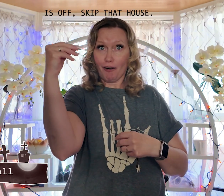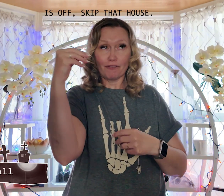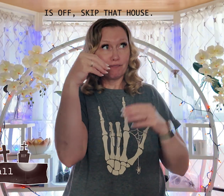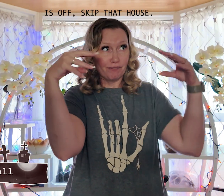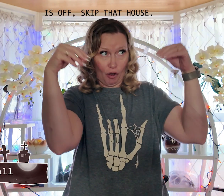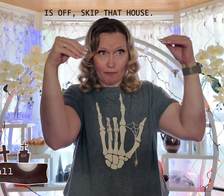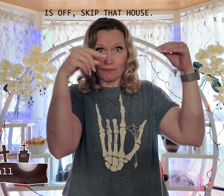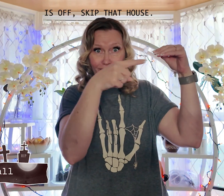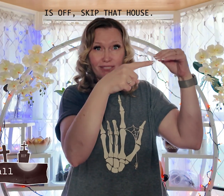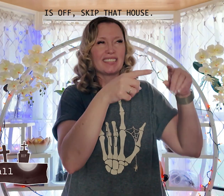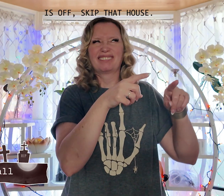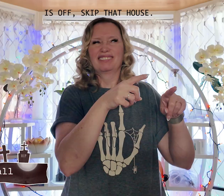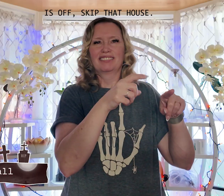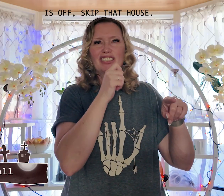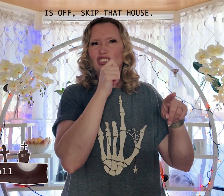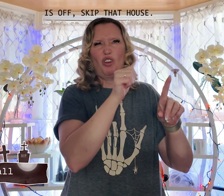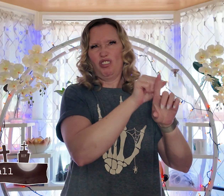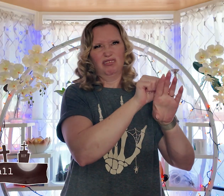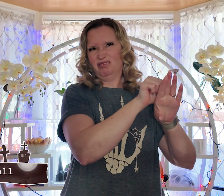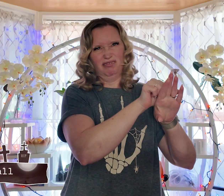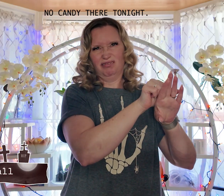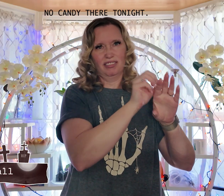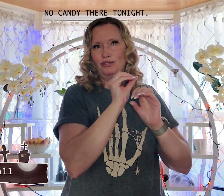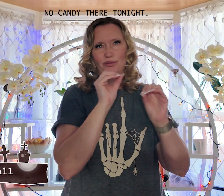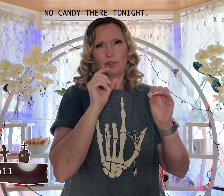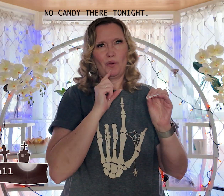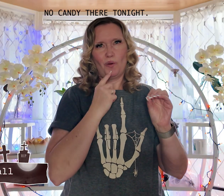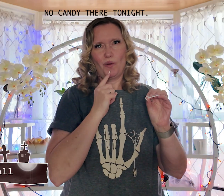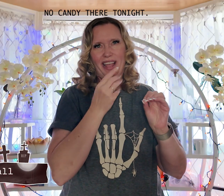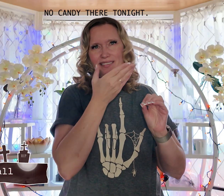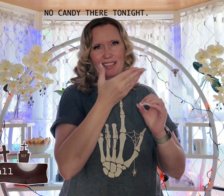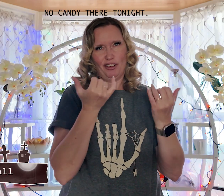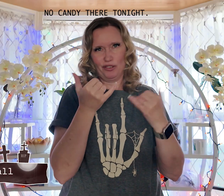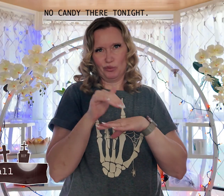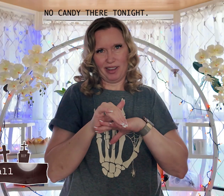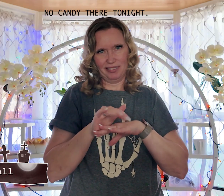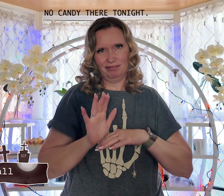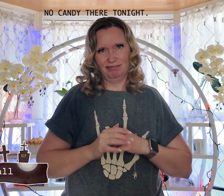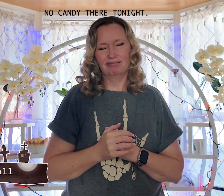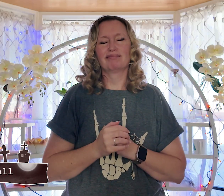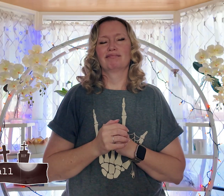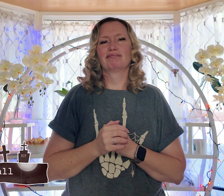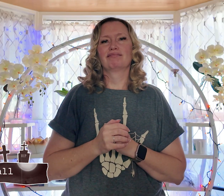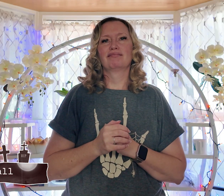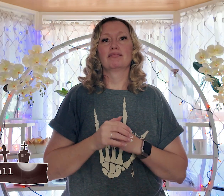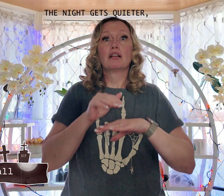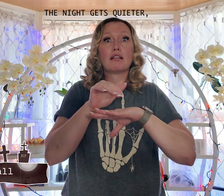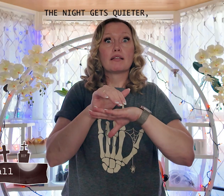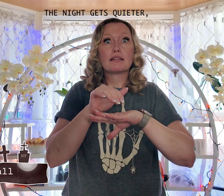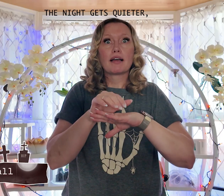off, skip that house. No candy there tonight. The night